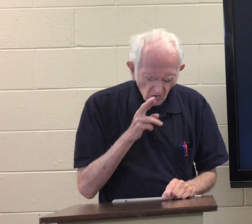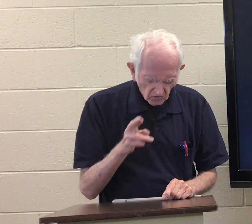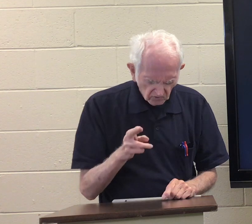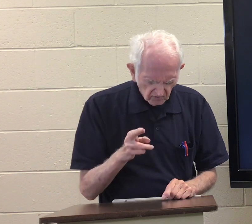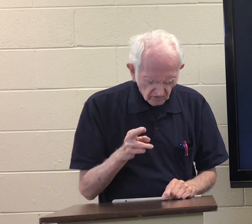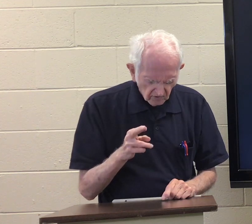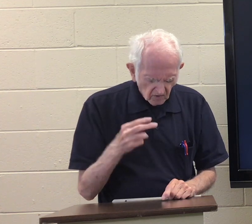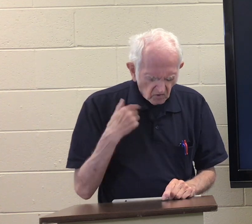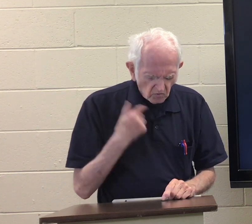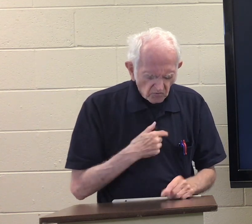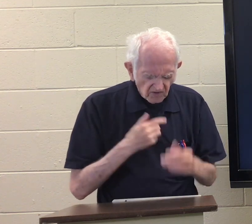always are.